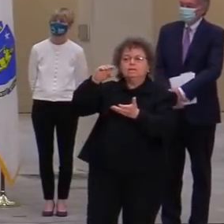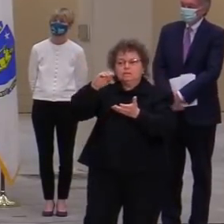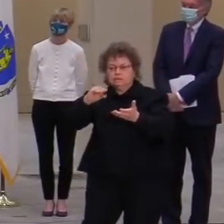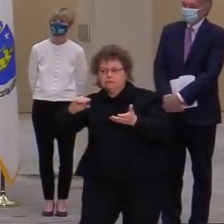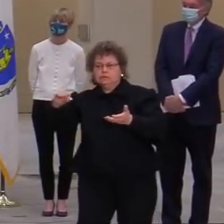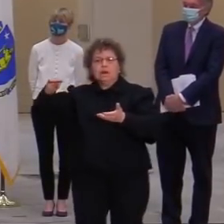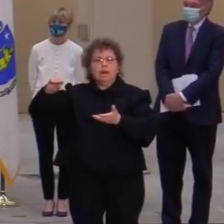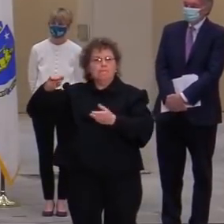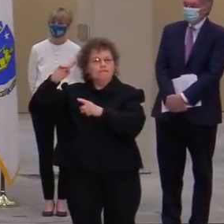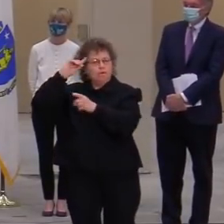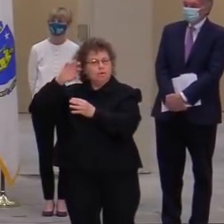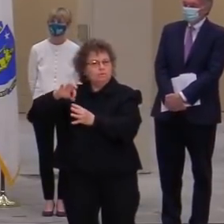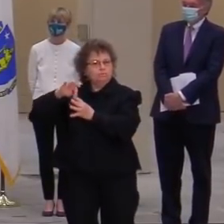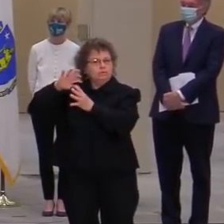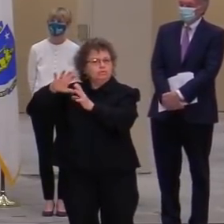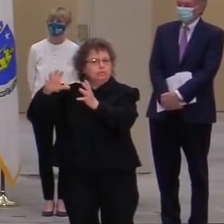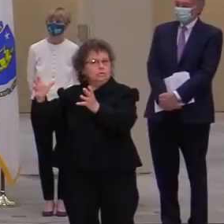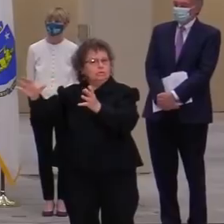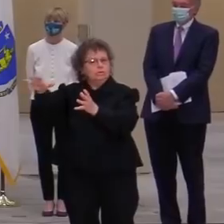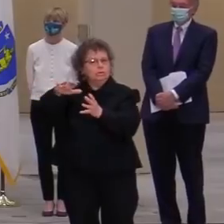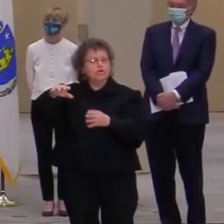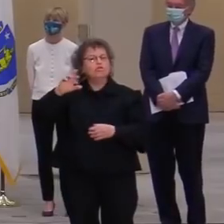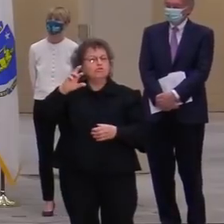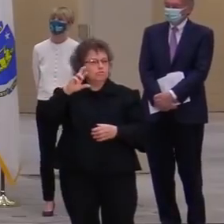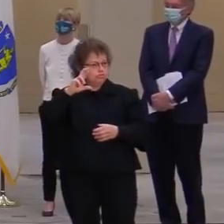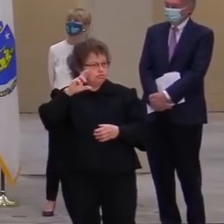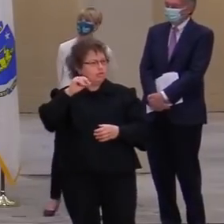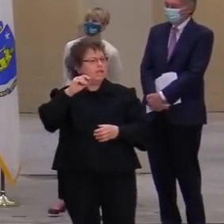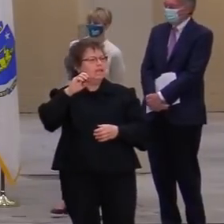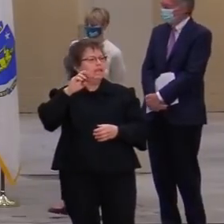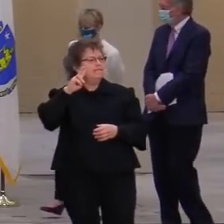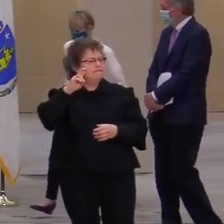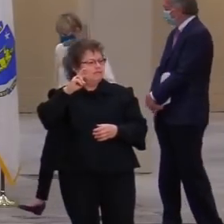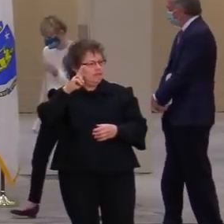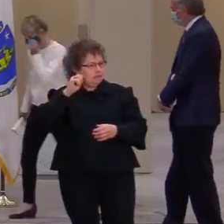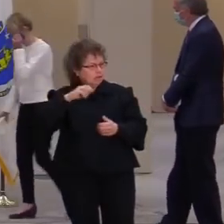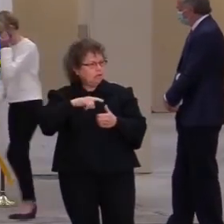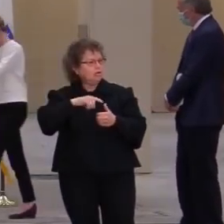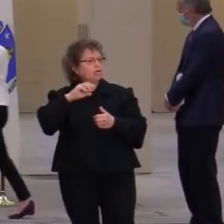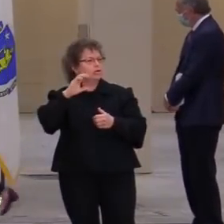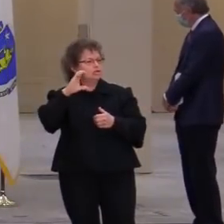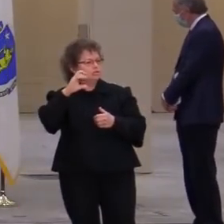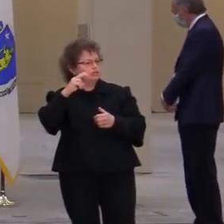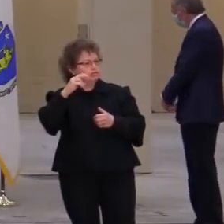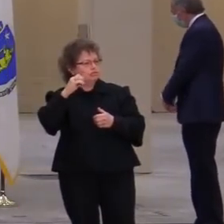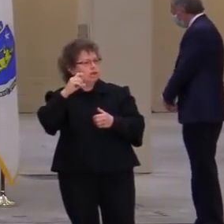Yes, in Revere, Chelsea. Do you want to speak to that one?